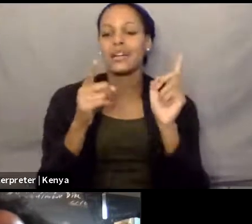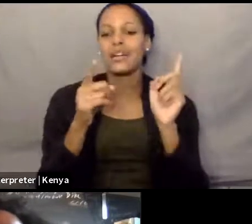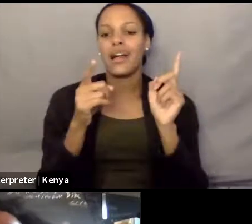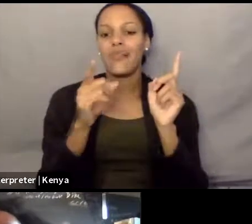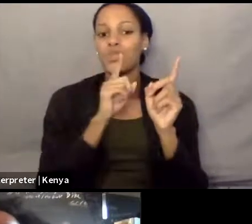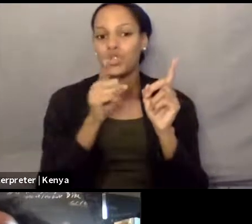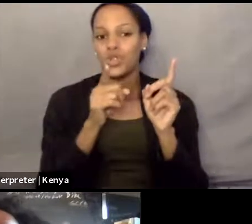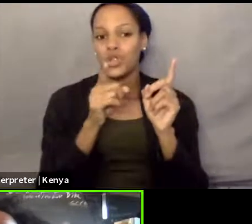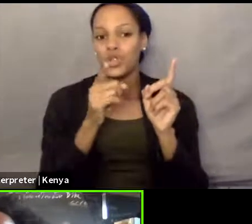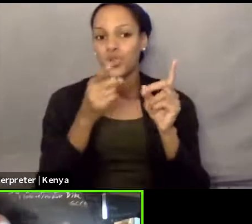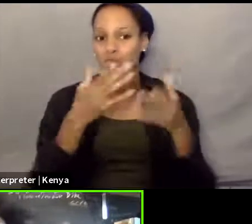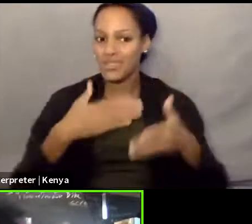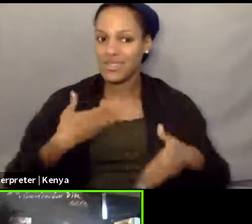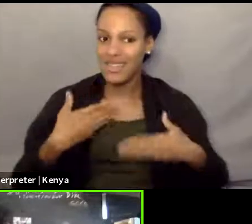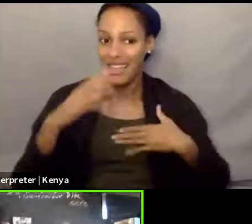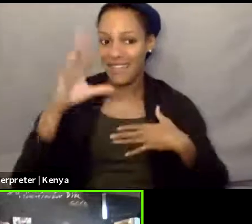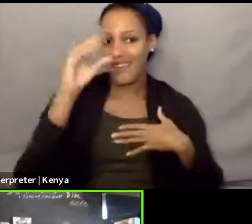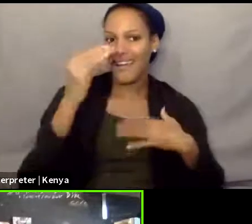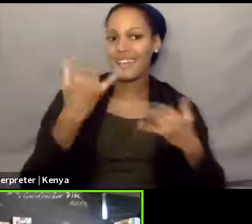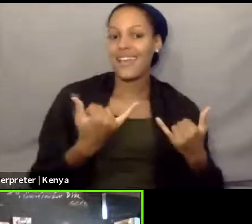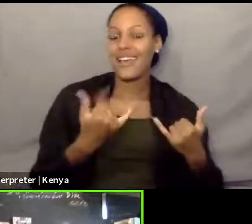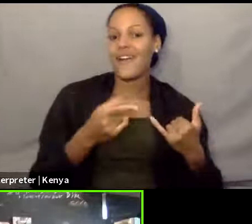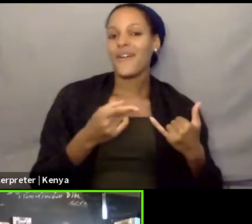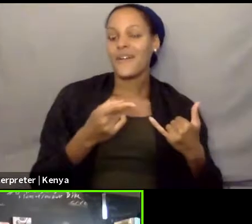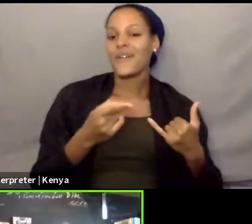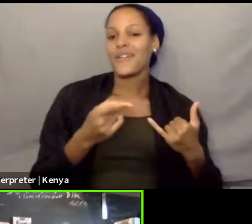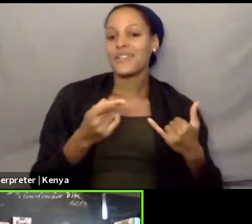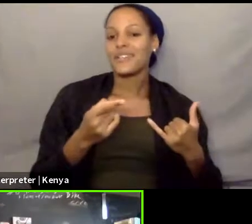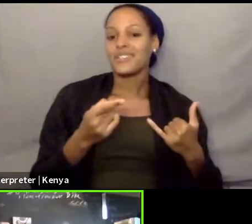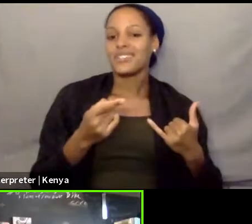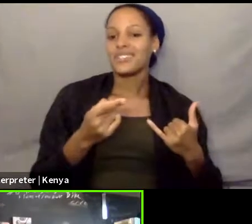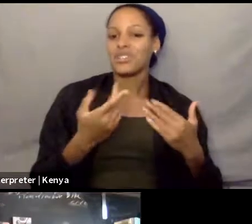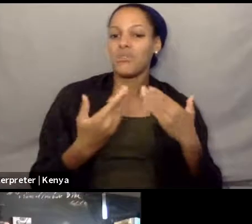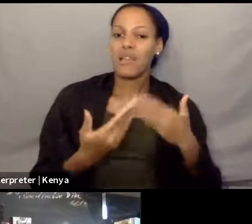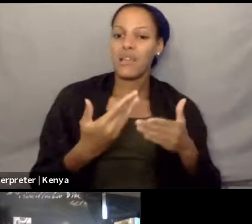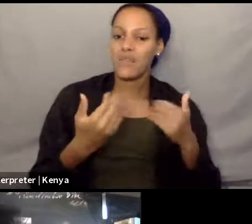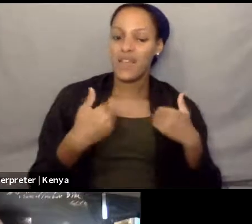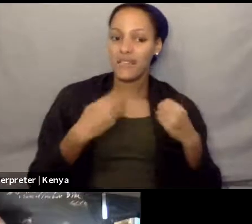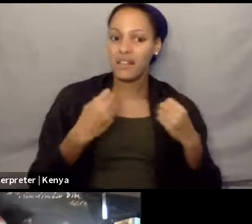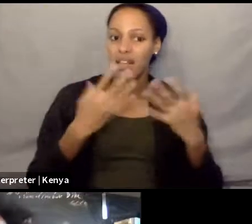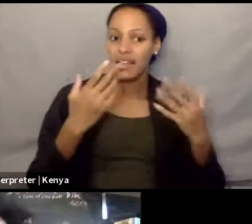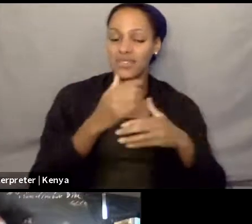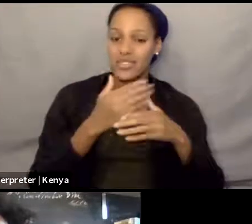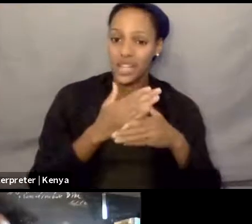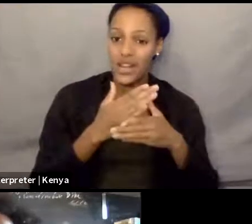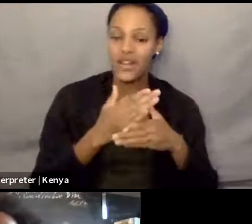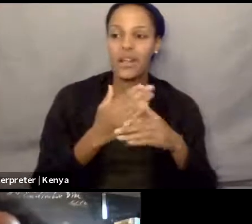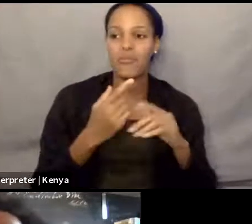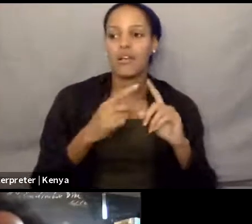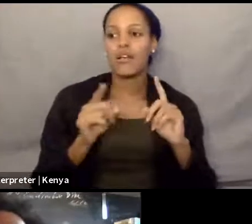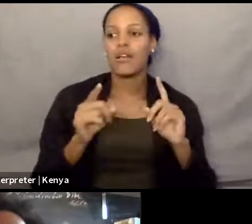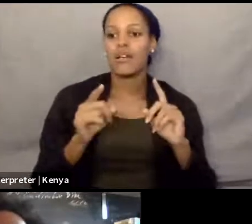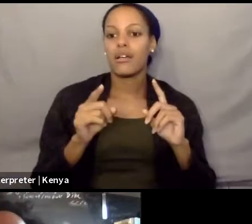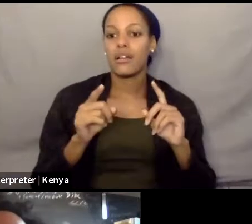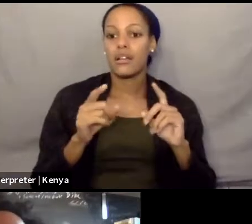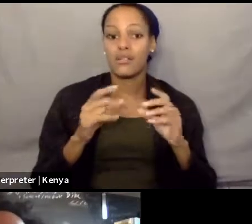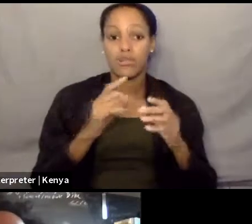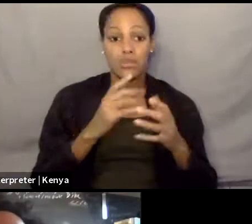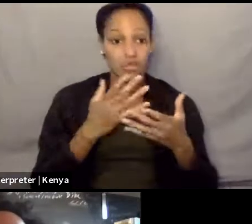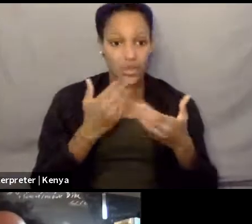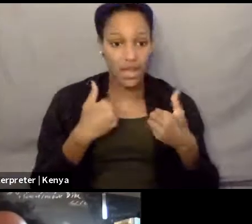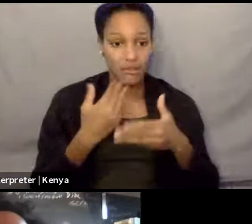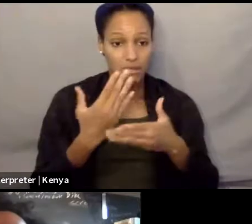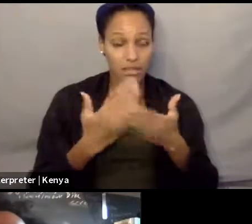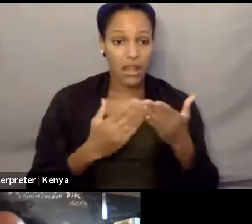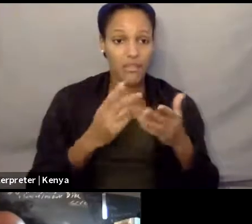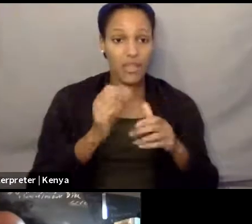guy now, and there must be a lot of sharing. Are there any that folks have shared with you